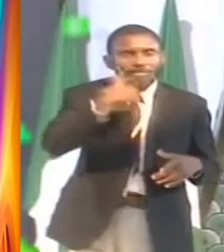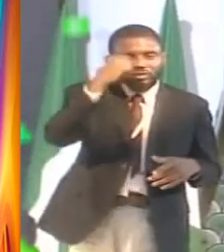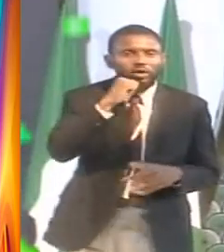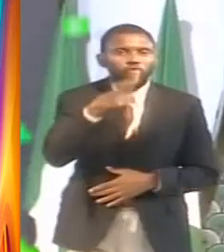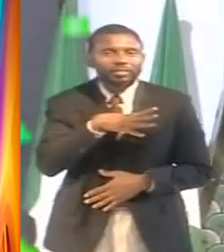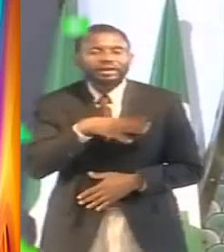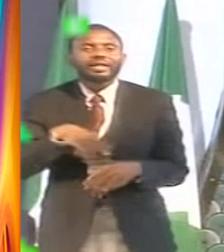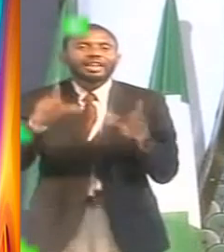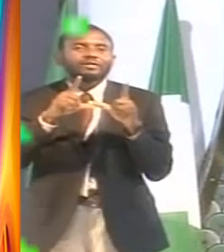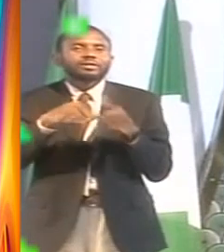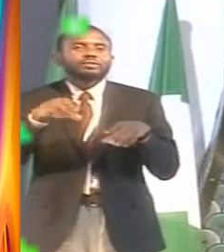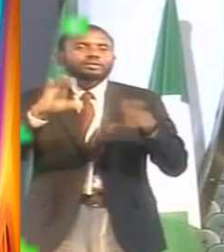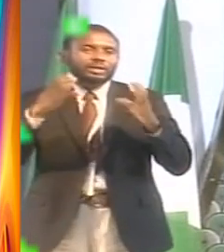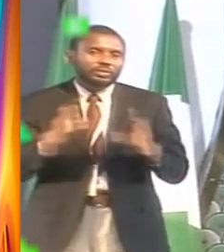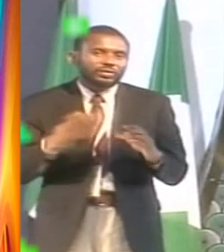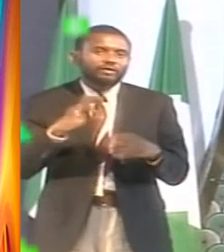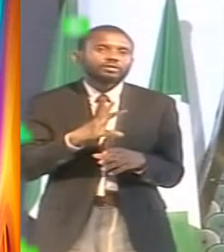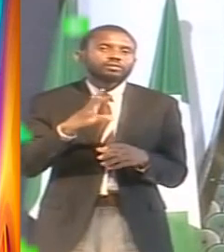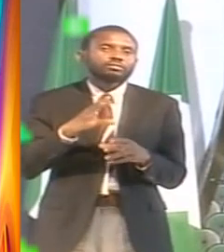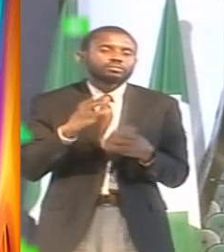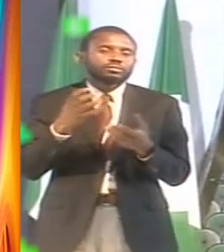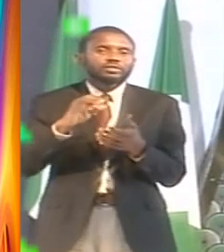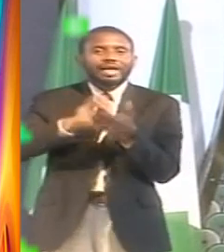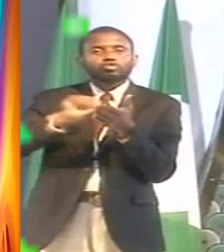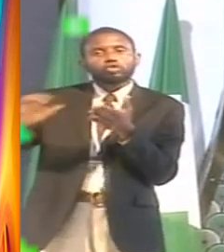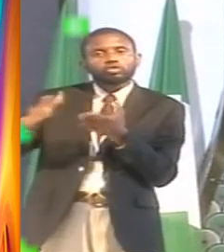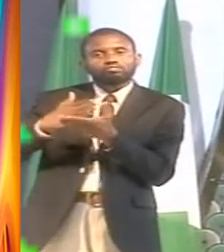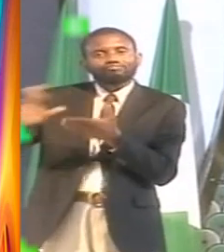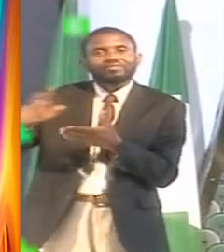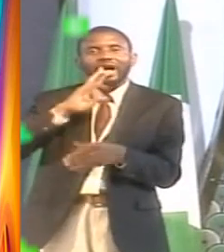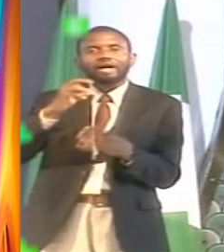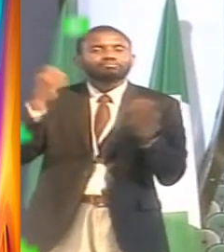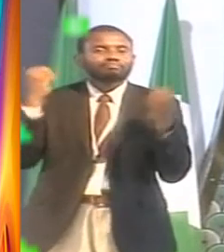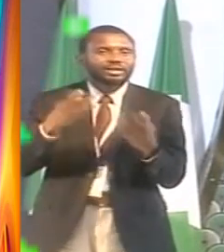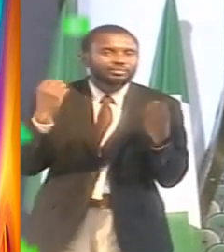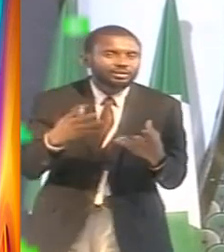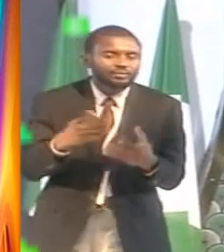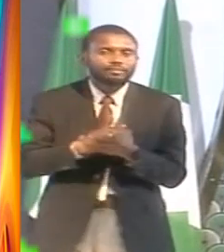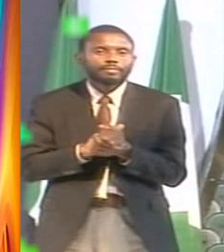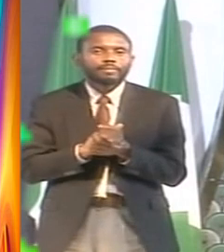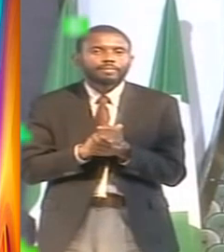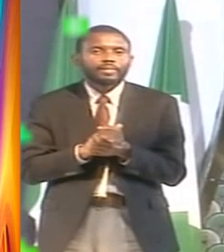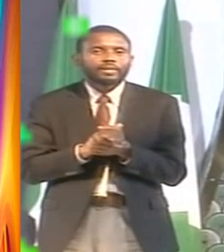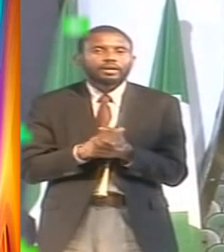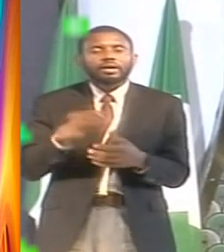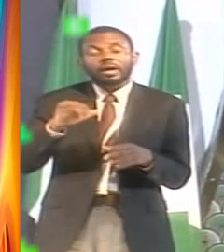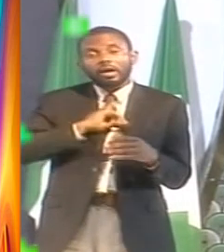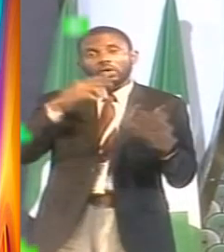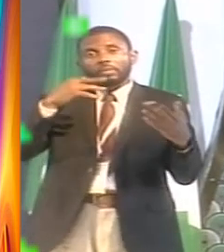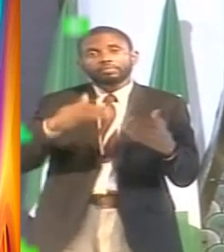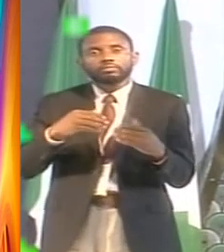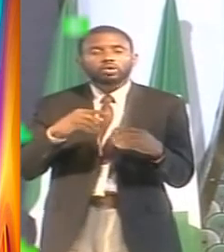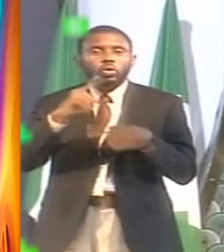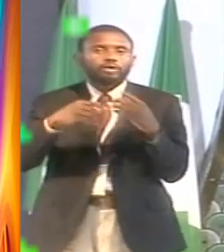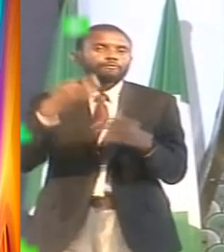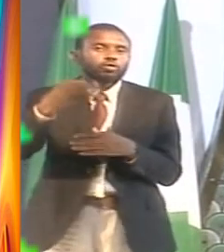and categories of exclusion are so tremendous and so immense. So I hope that going forward, the things that the